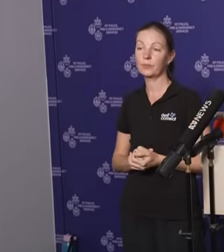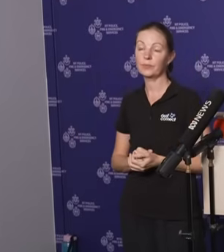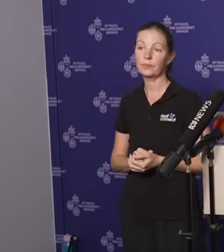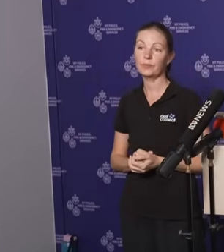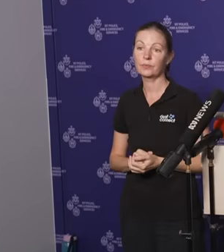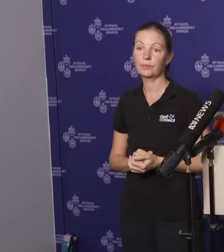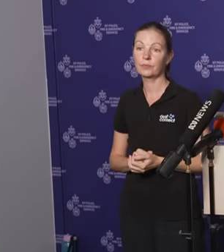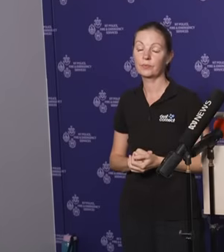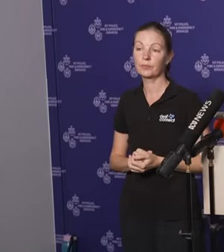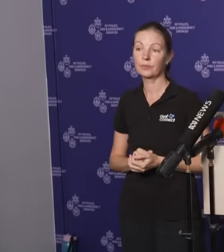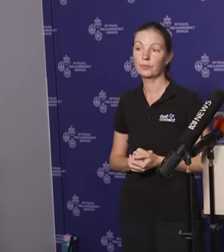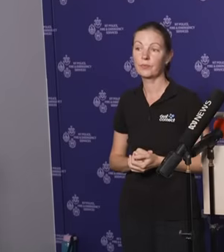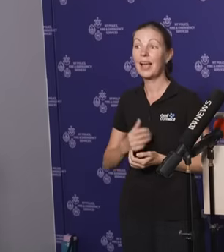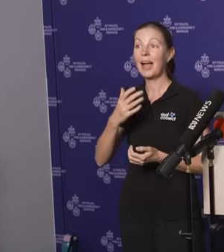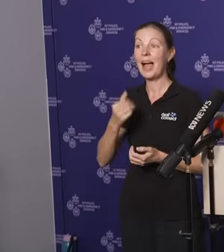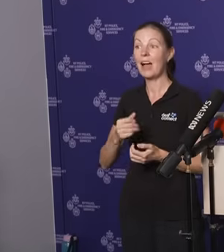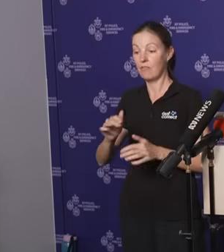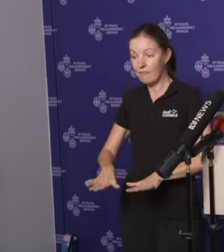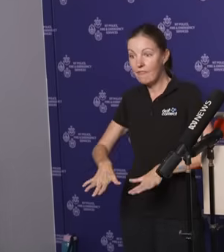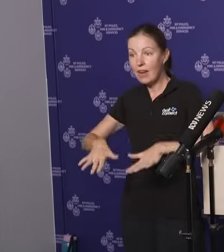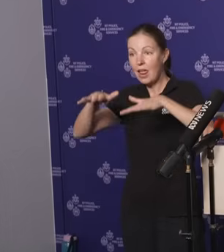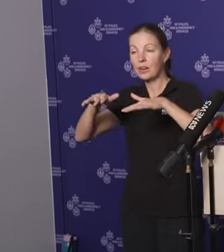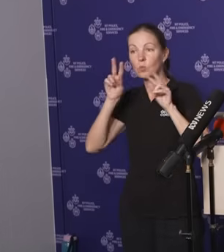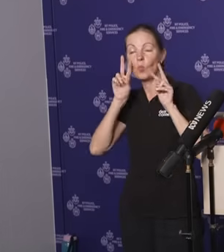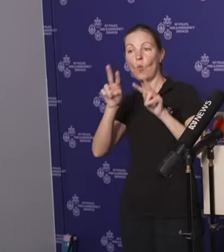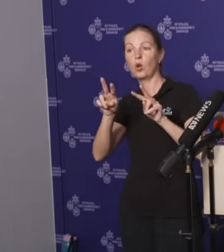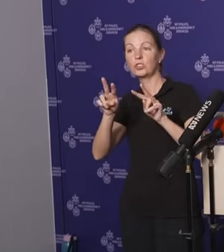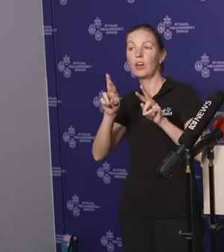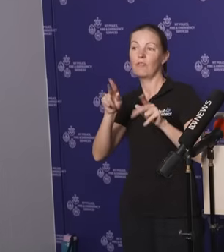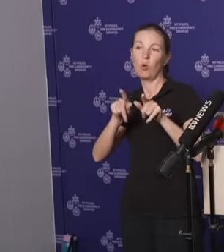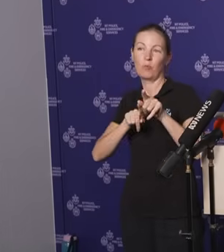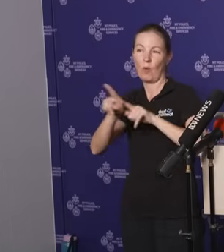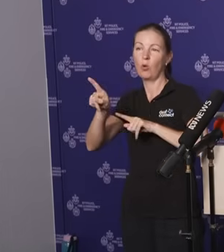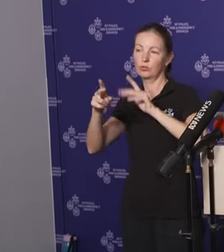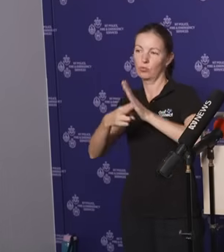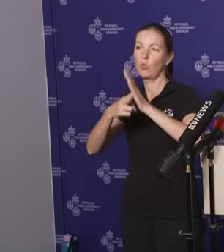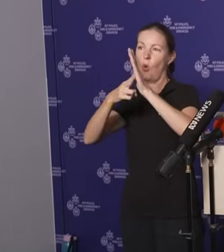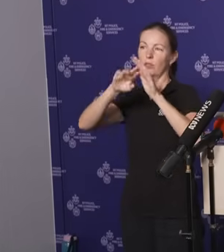A flood watch is current for much of the northern top end.